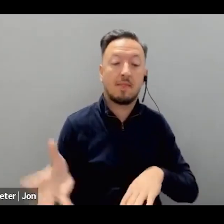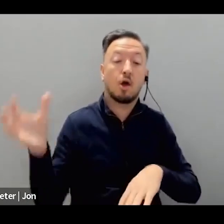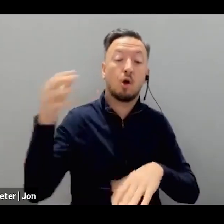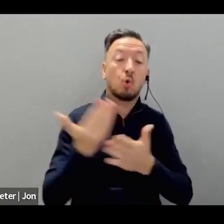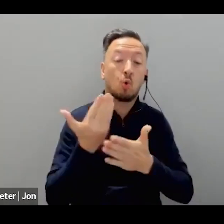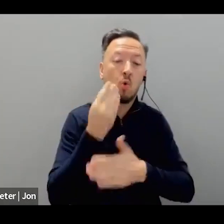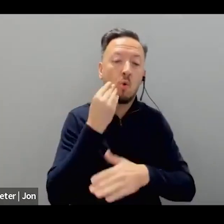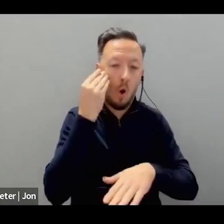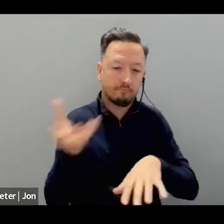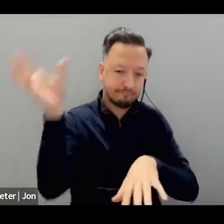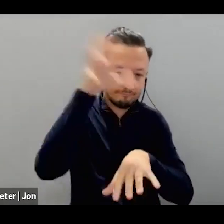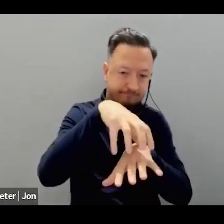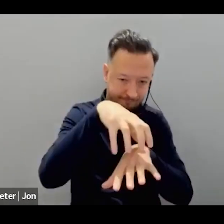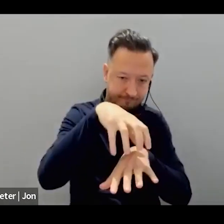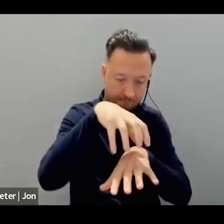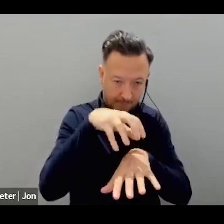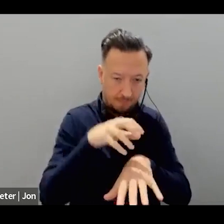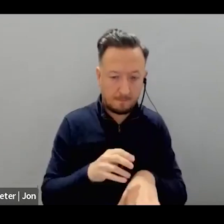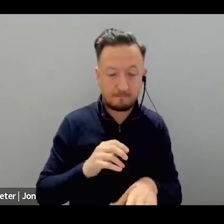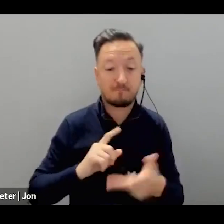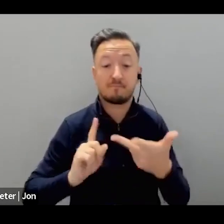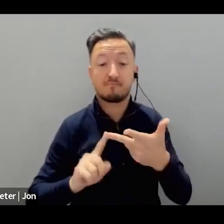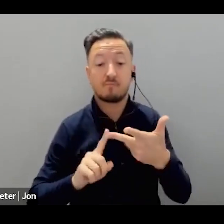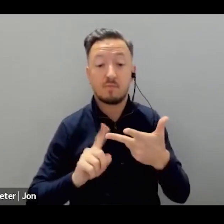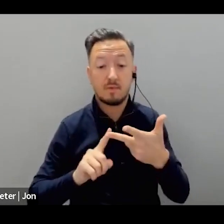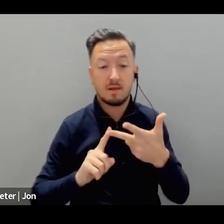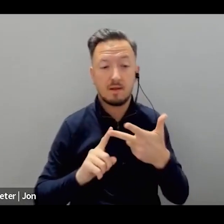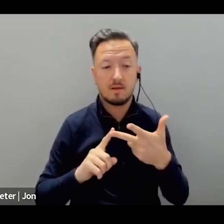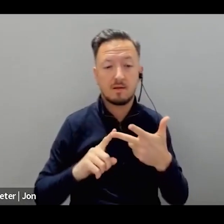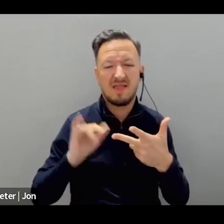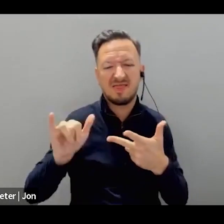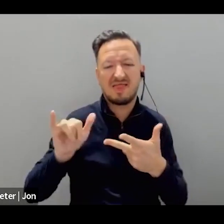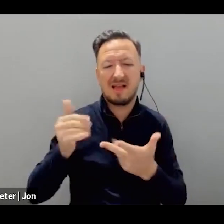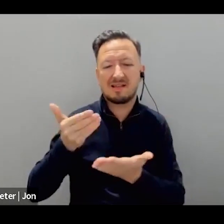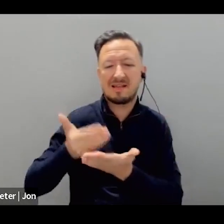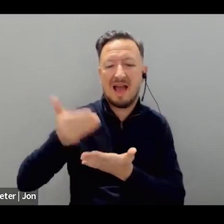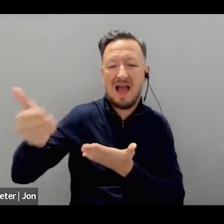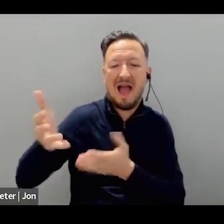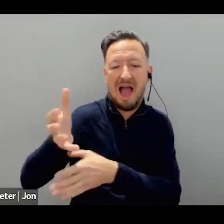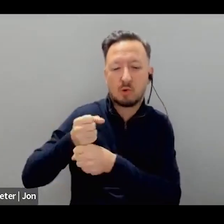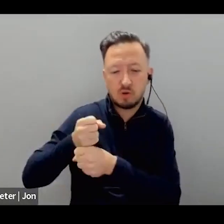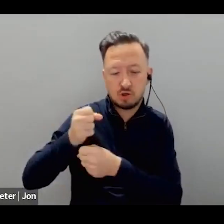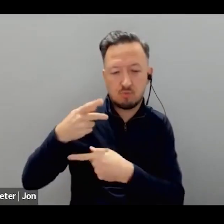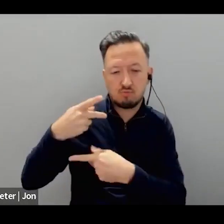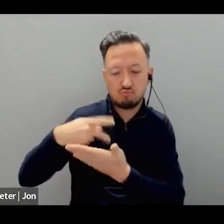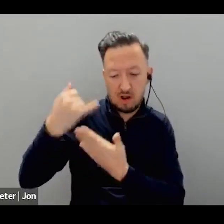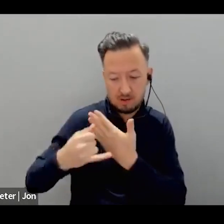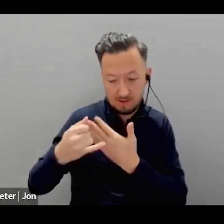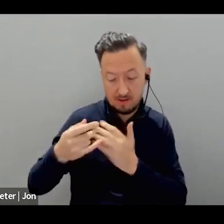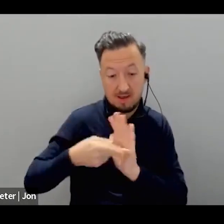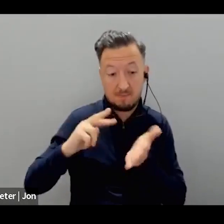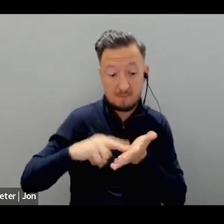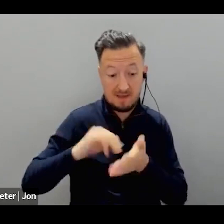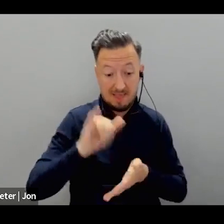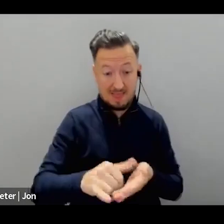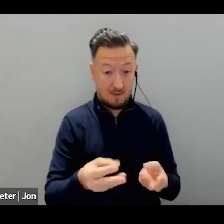the foundation. The third option is the acquisition project. It buys the property from the homeowner